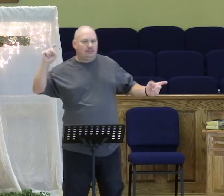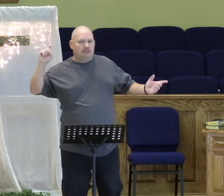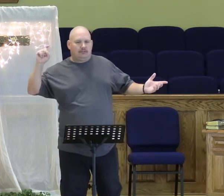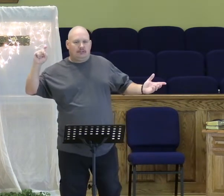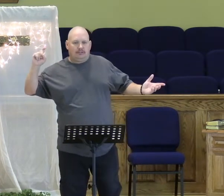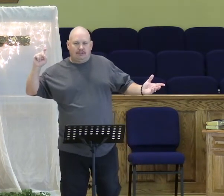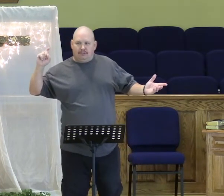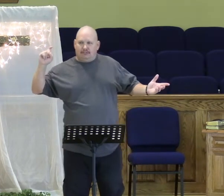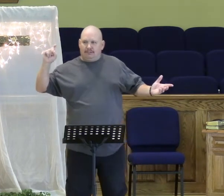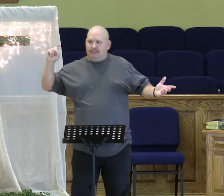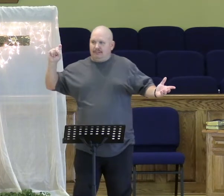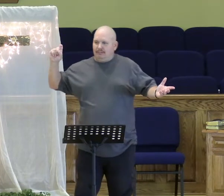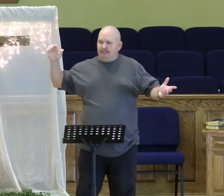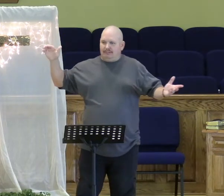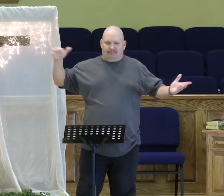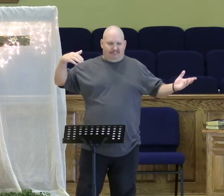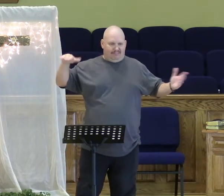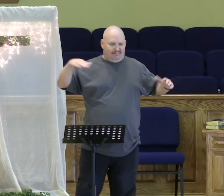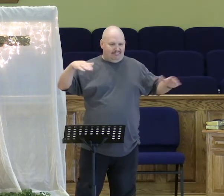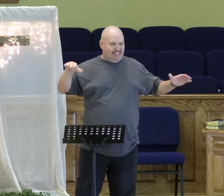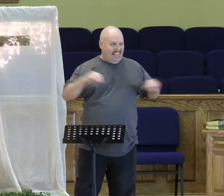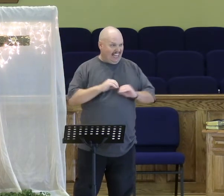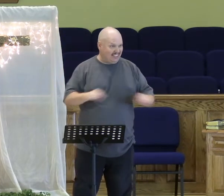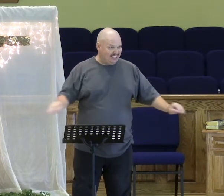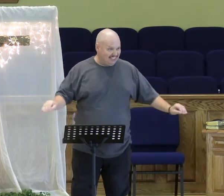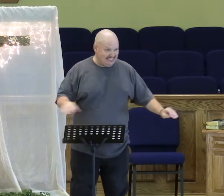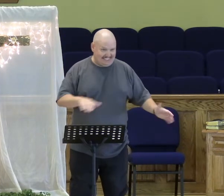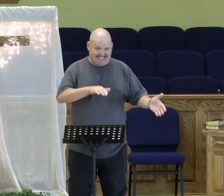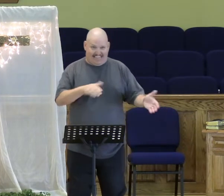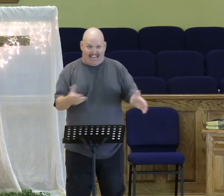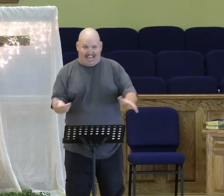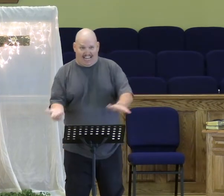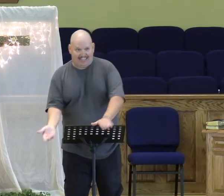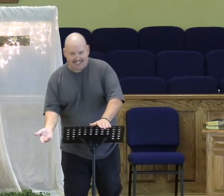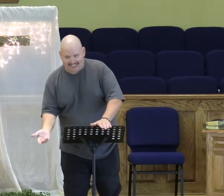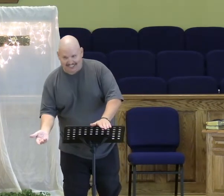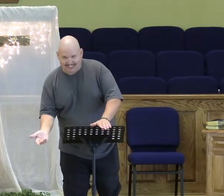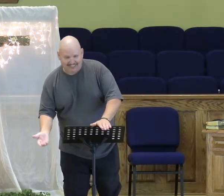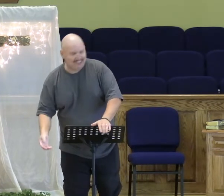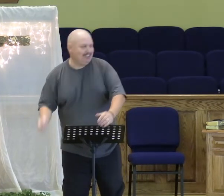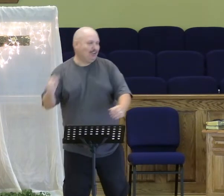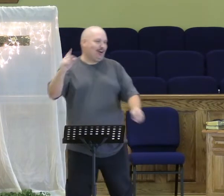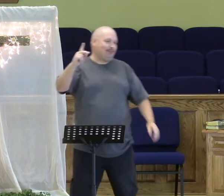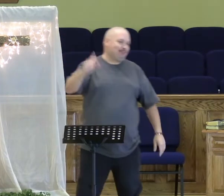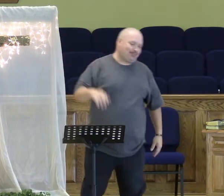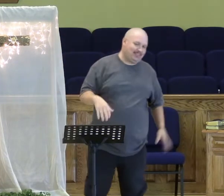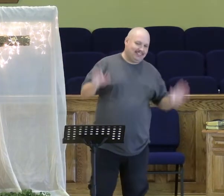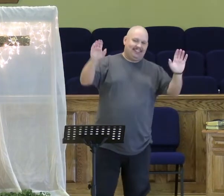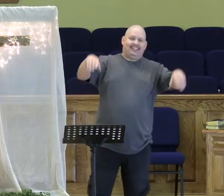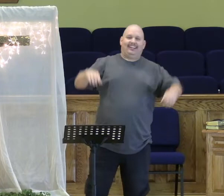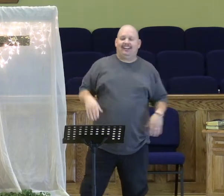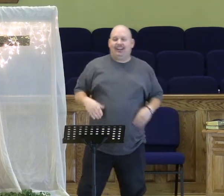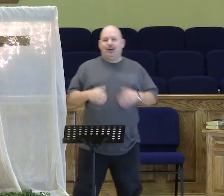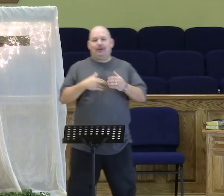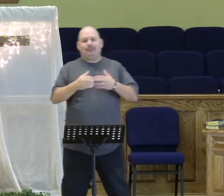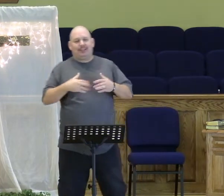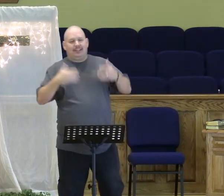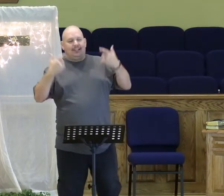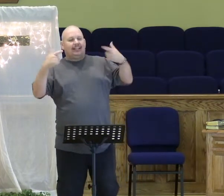how about Carl's Jr.? I don't know if we have them around here, but Carl's Jr. Nobody? Nobody's responding to Carl's Jr.? Okay,